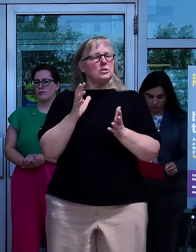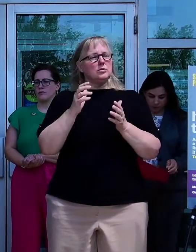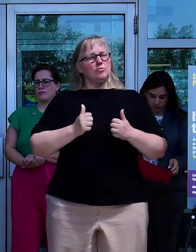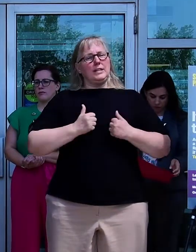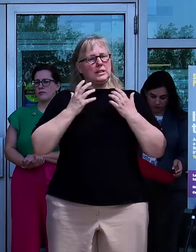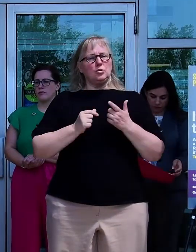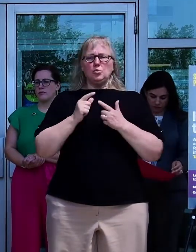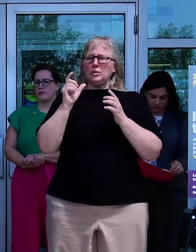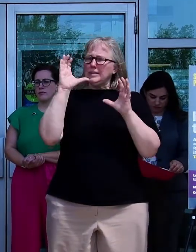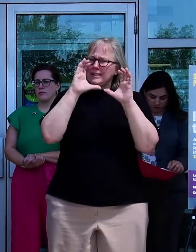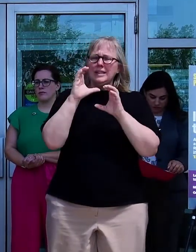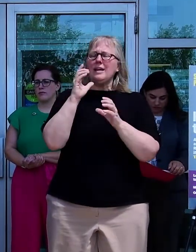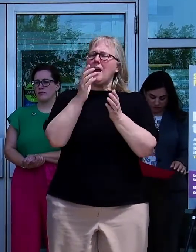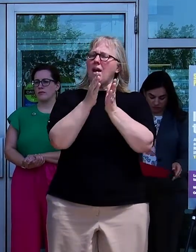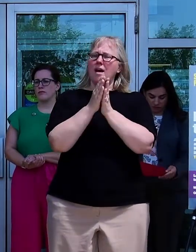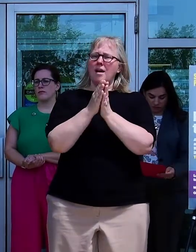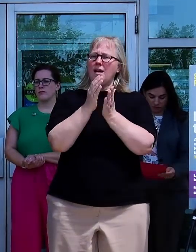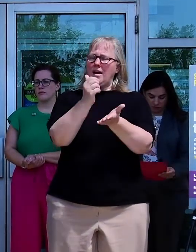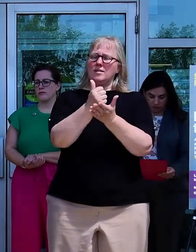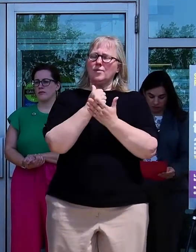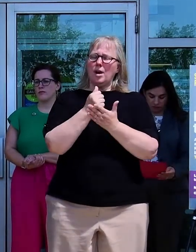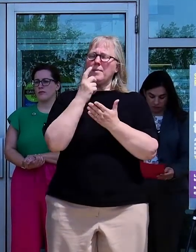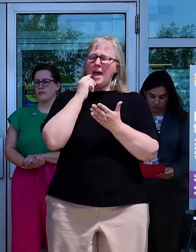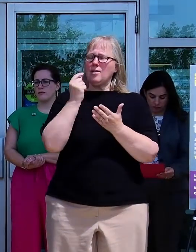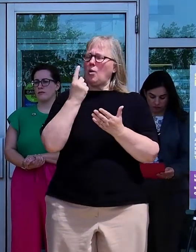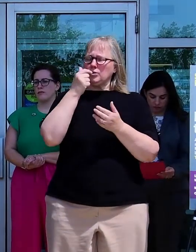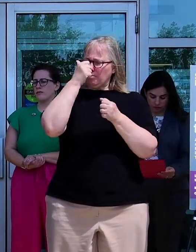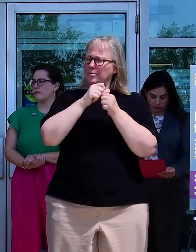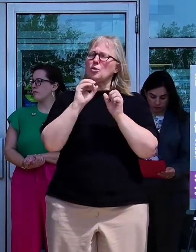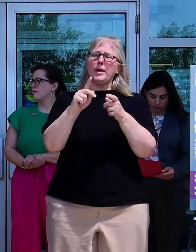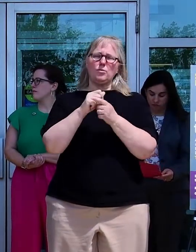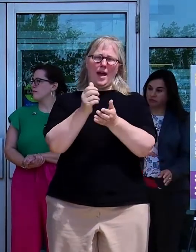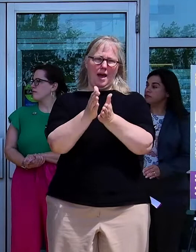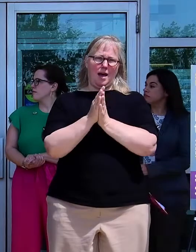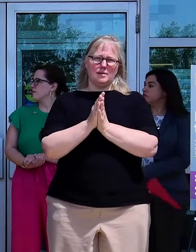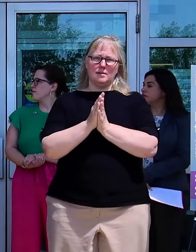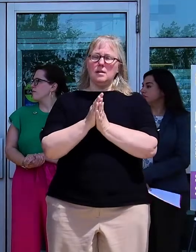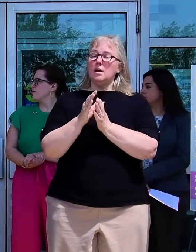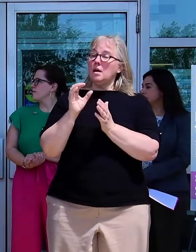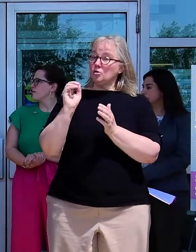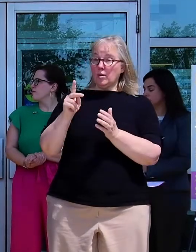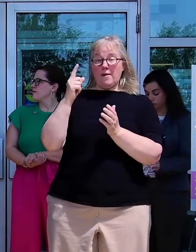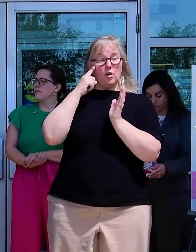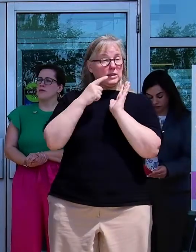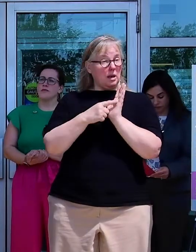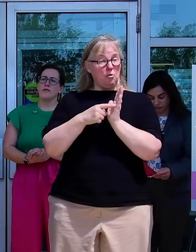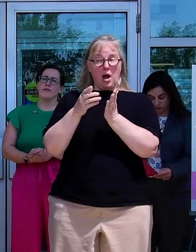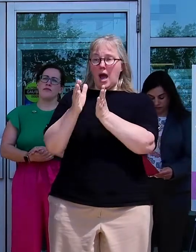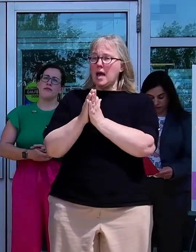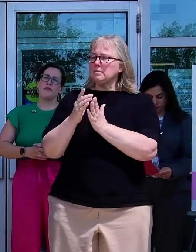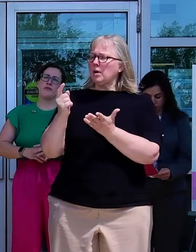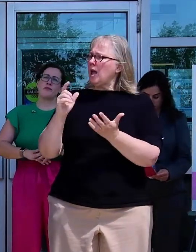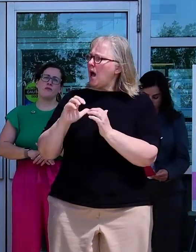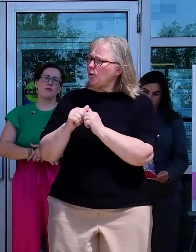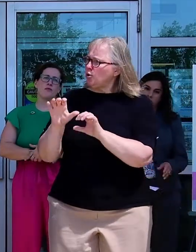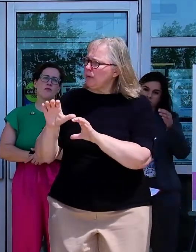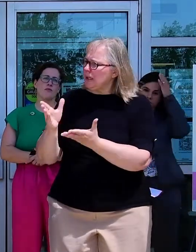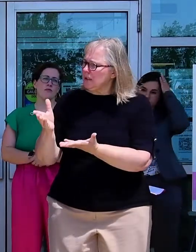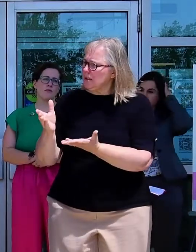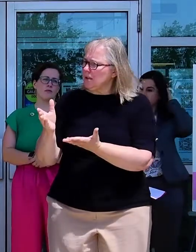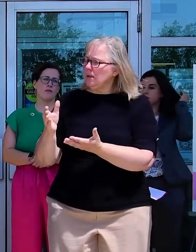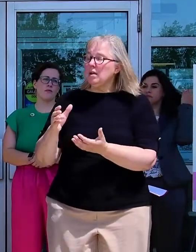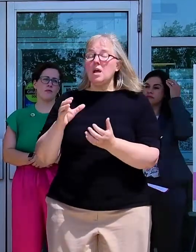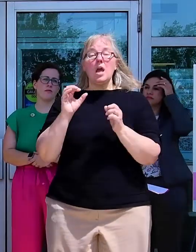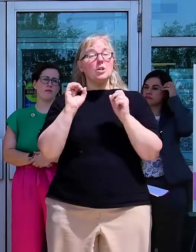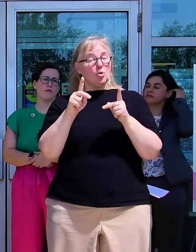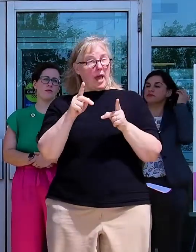and always remember that it's okay to ask. It's okay to ask someone how they're doing. It's okay to